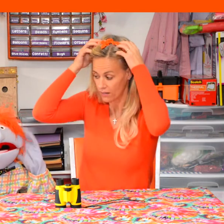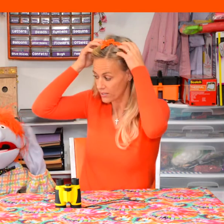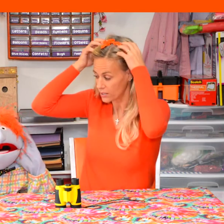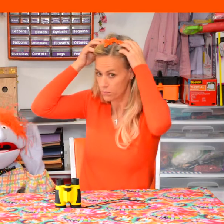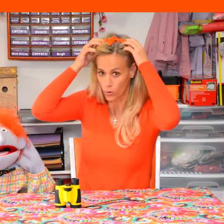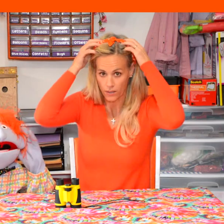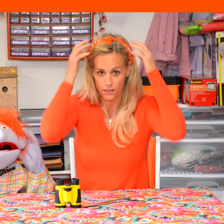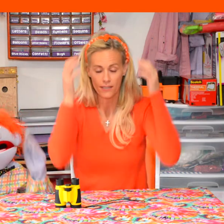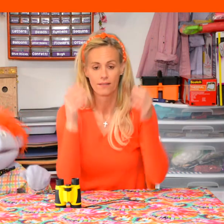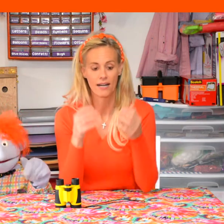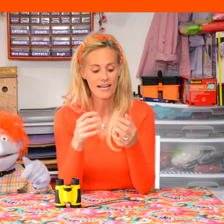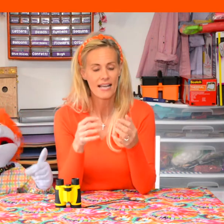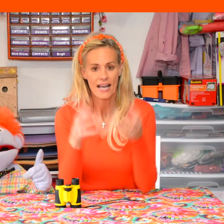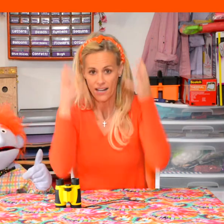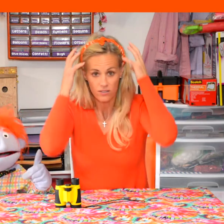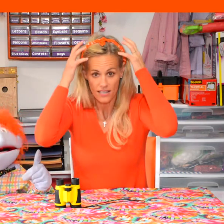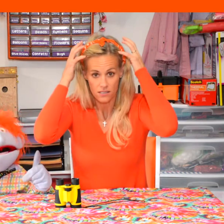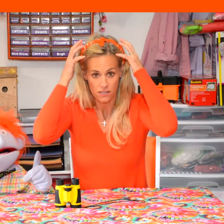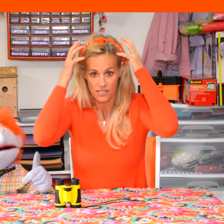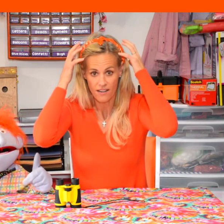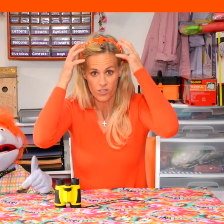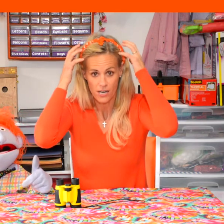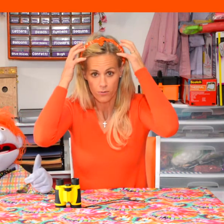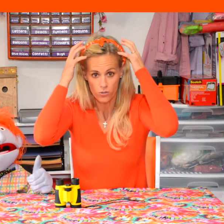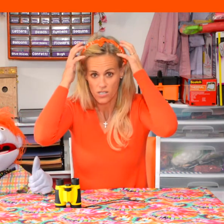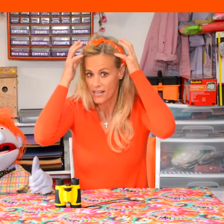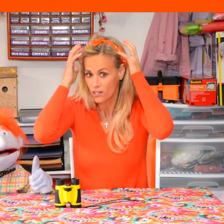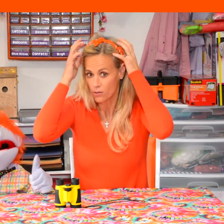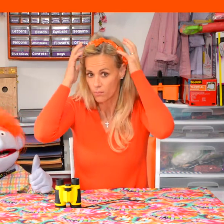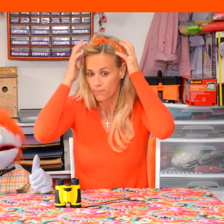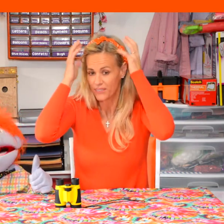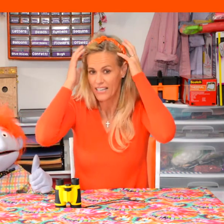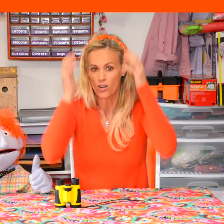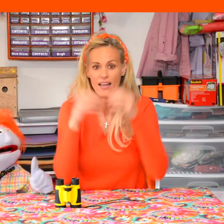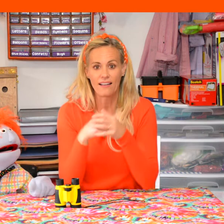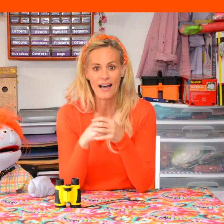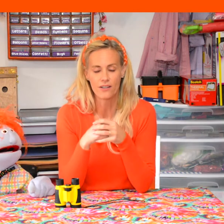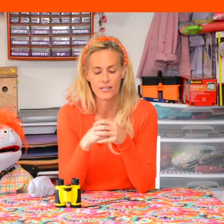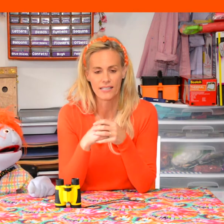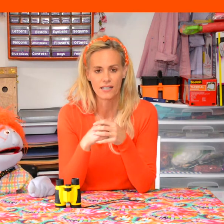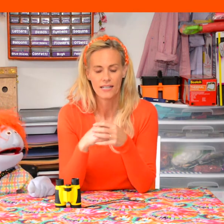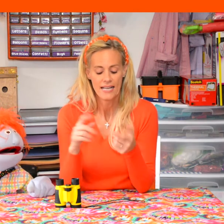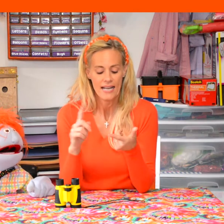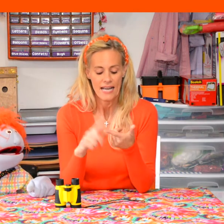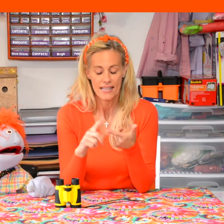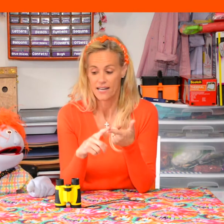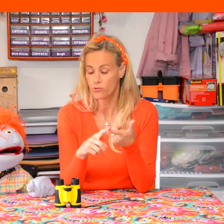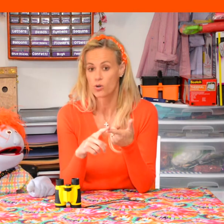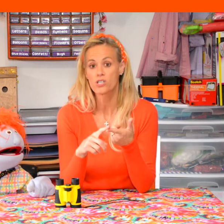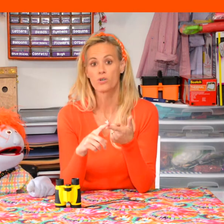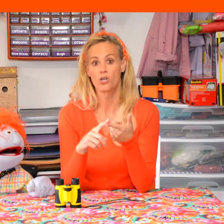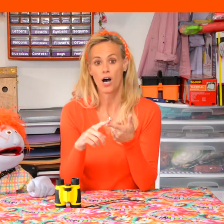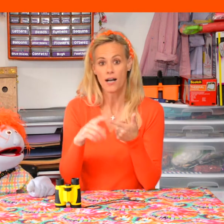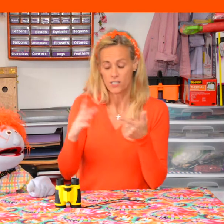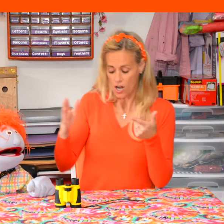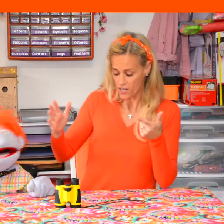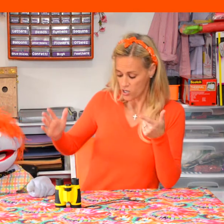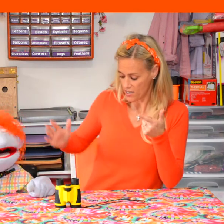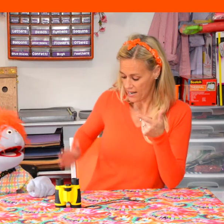very important, right? And that's the sign for shampoo, just like you're getting all that lather in there. Then, of course, there were dogs. Dogs, you're going to kind of